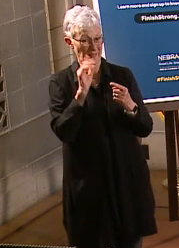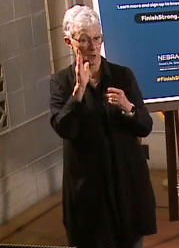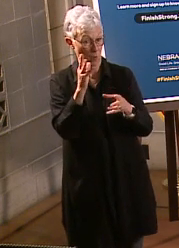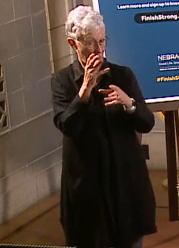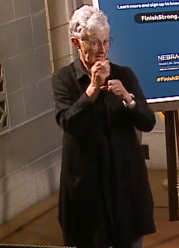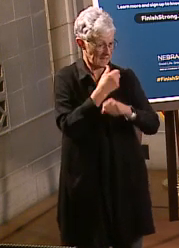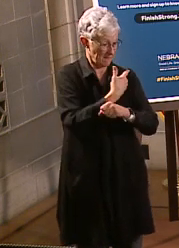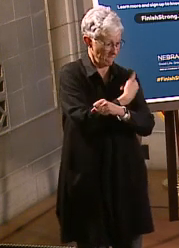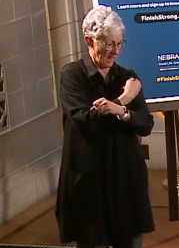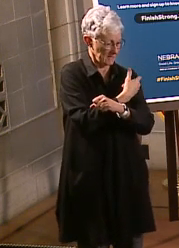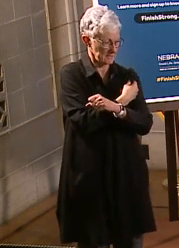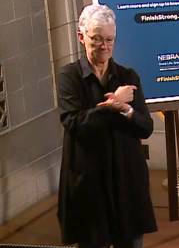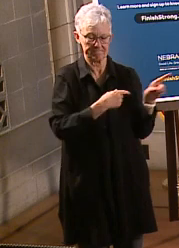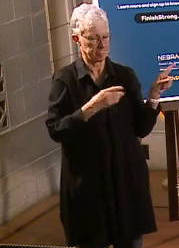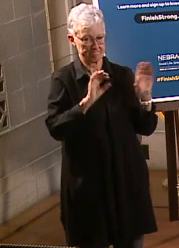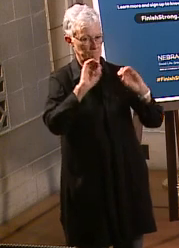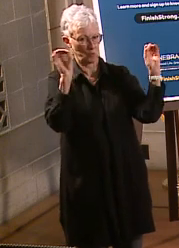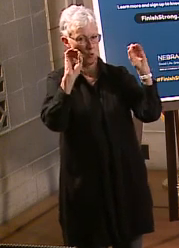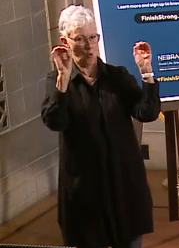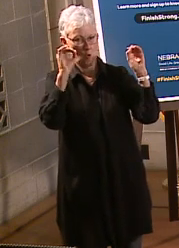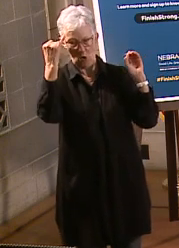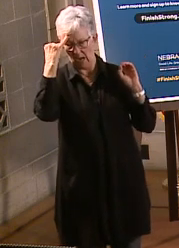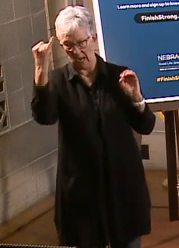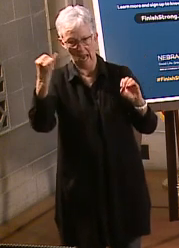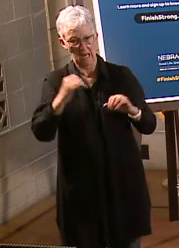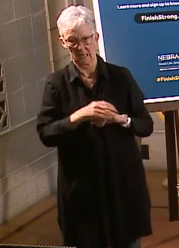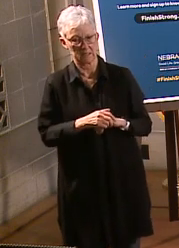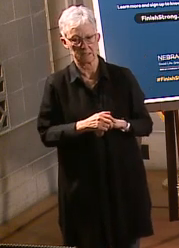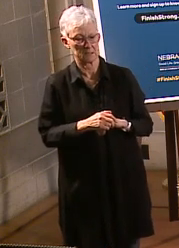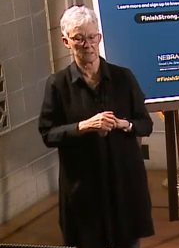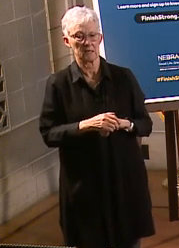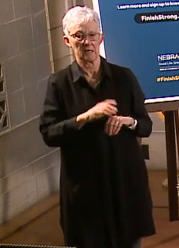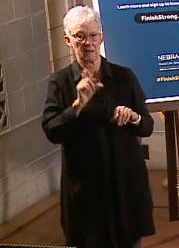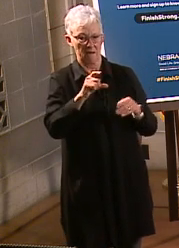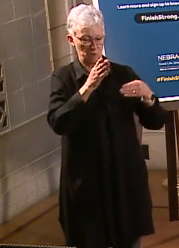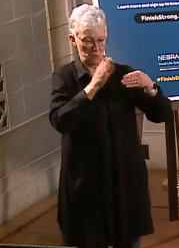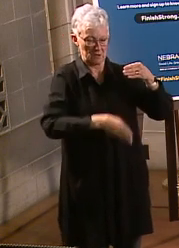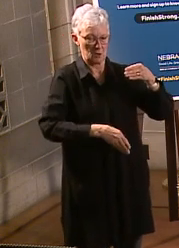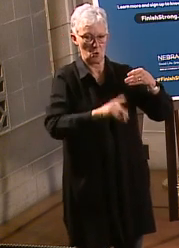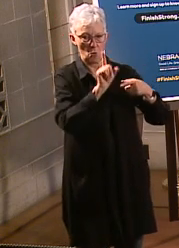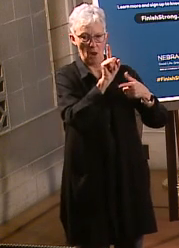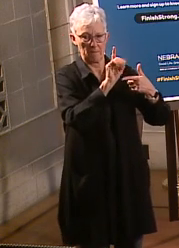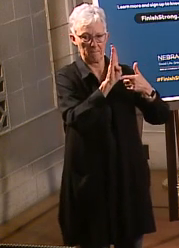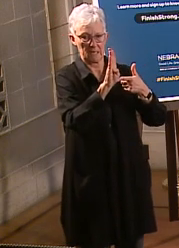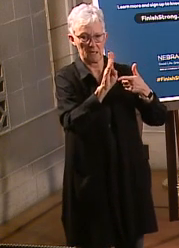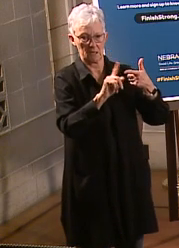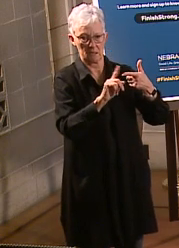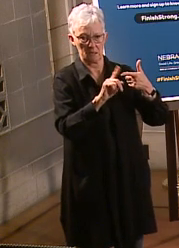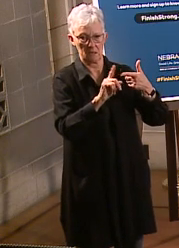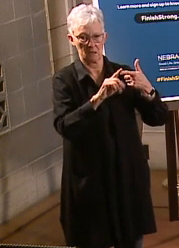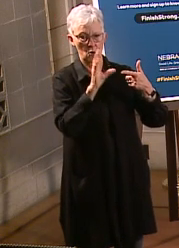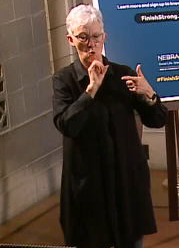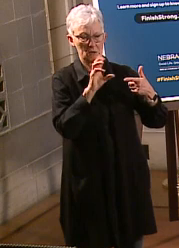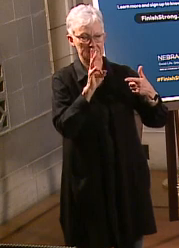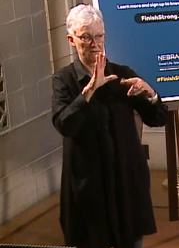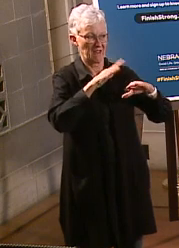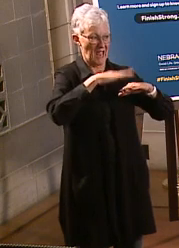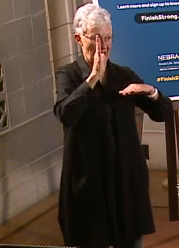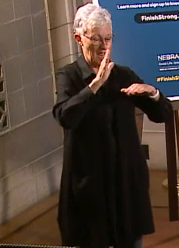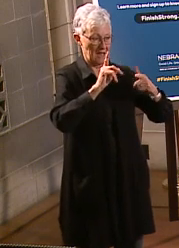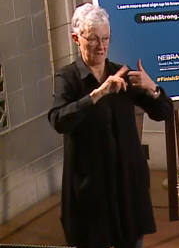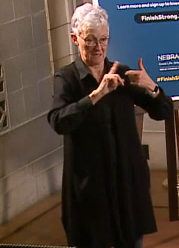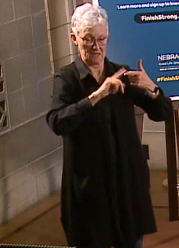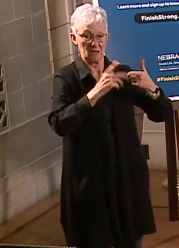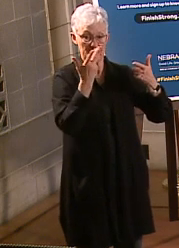they'll be able to get their vaccination, because we want to get the 1B done first, the age 65 and older. And, whenever